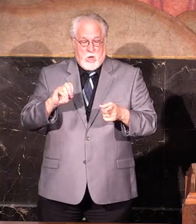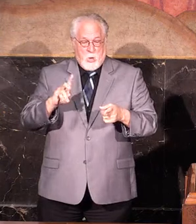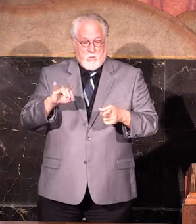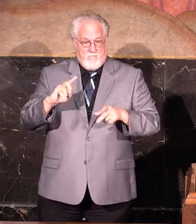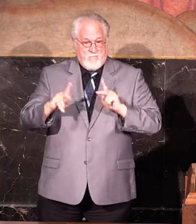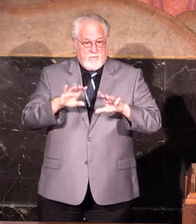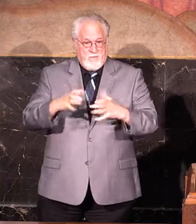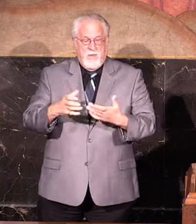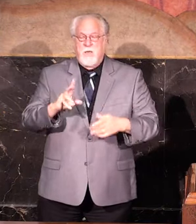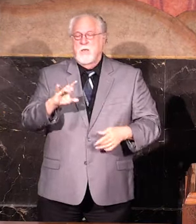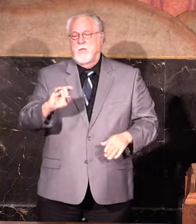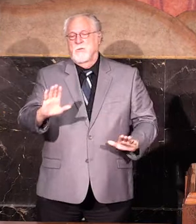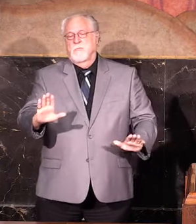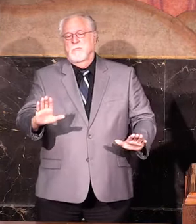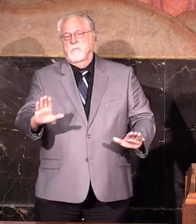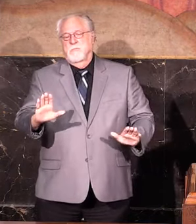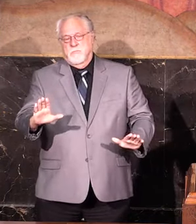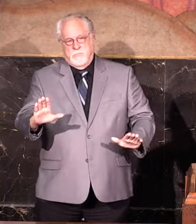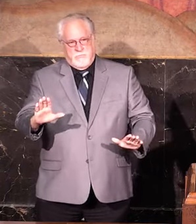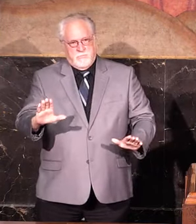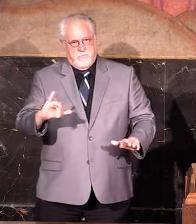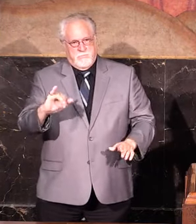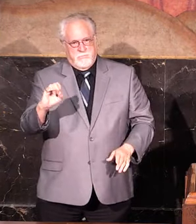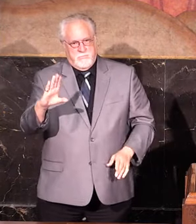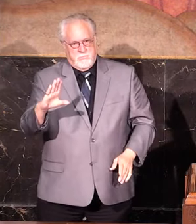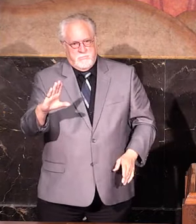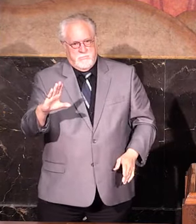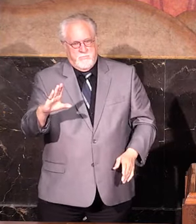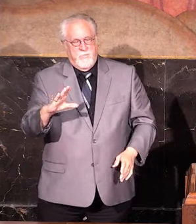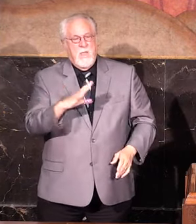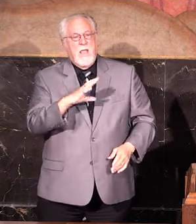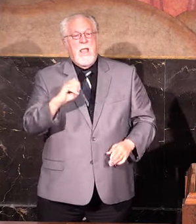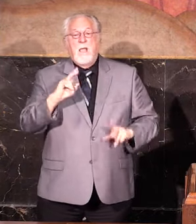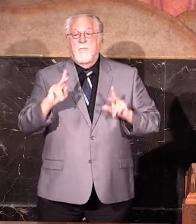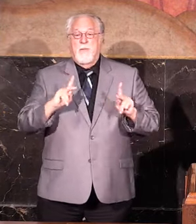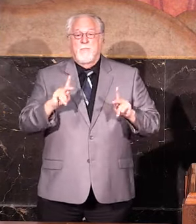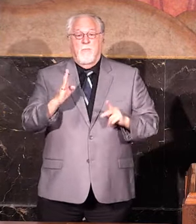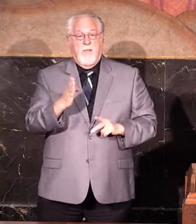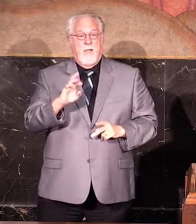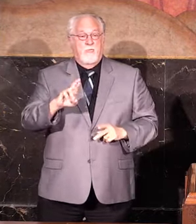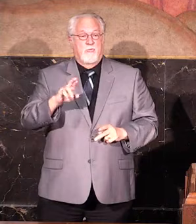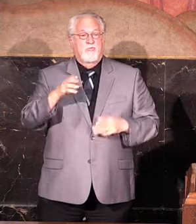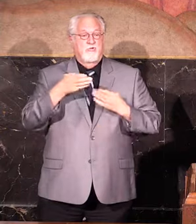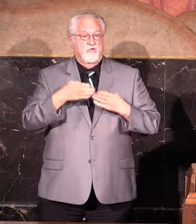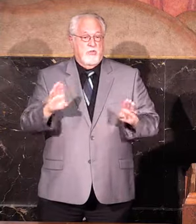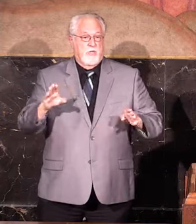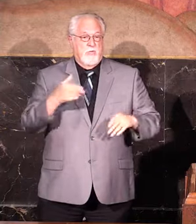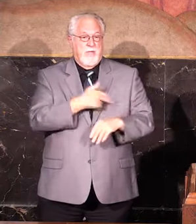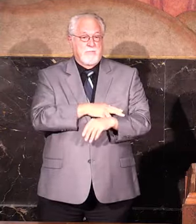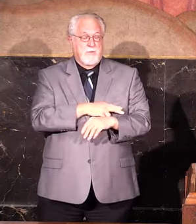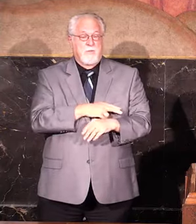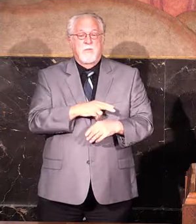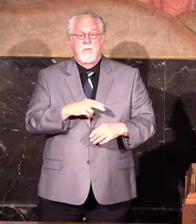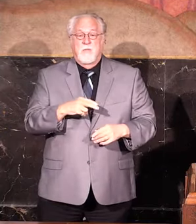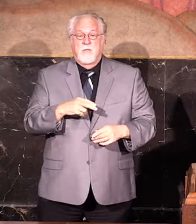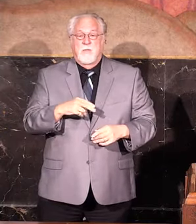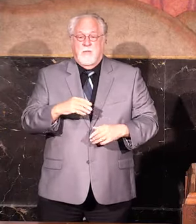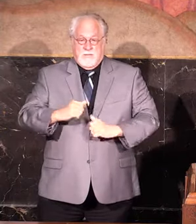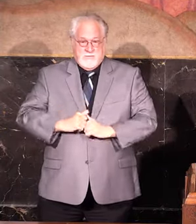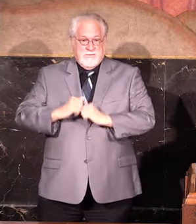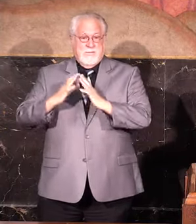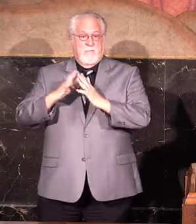and they just did a tremendous job. And the folks at Baton Rouge General standing up that